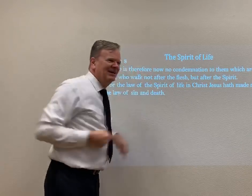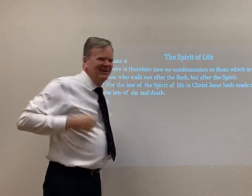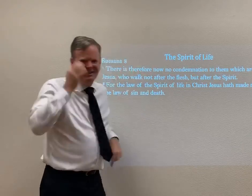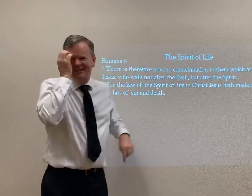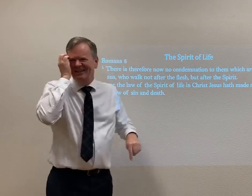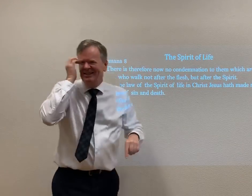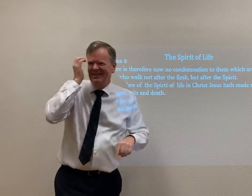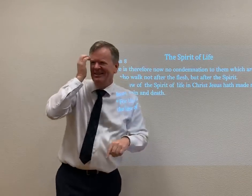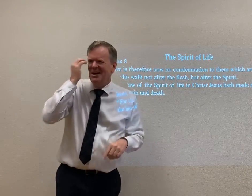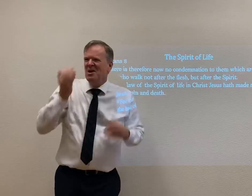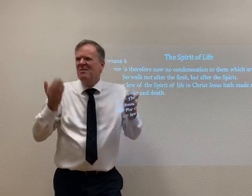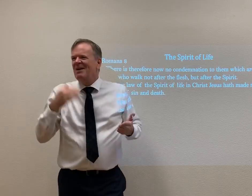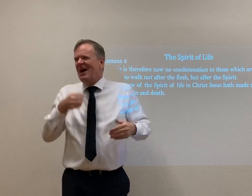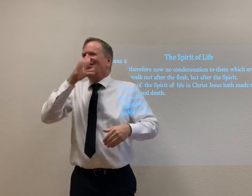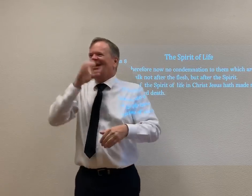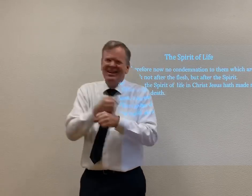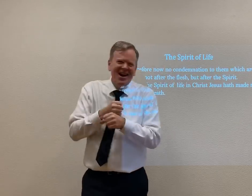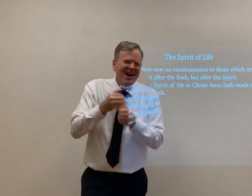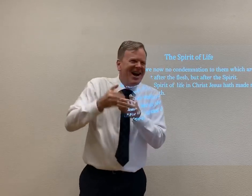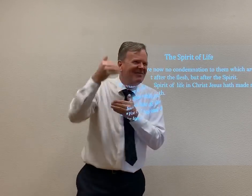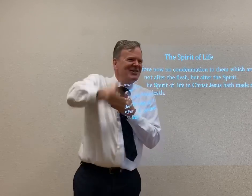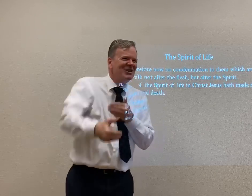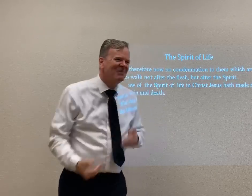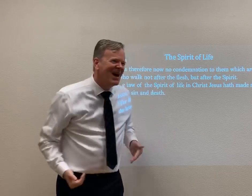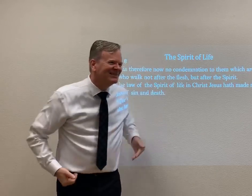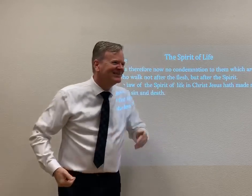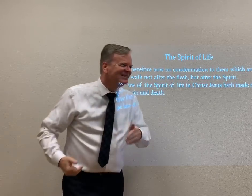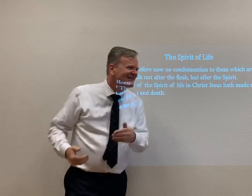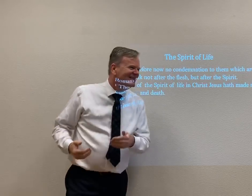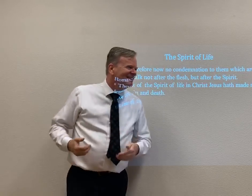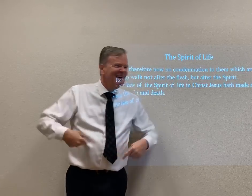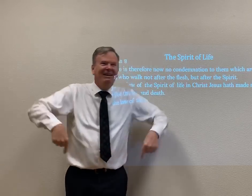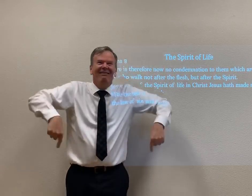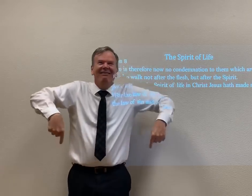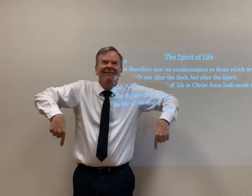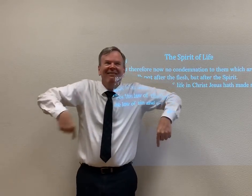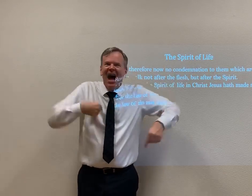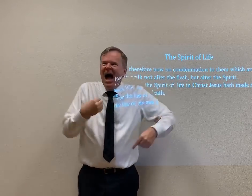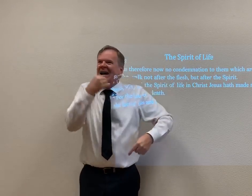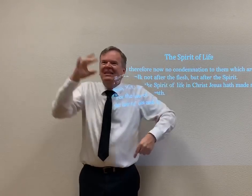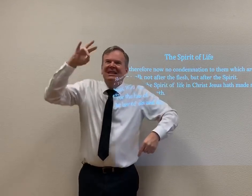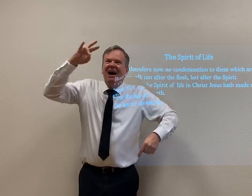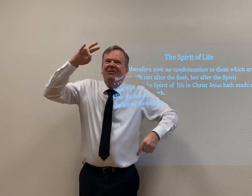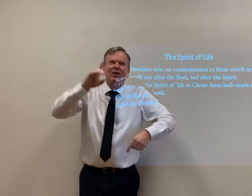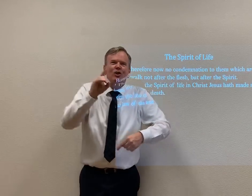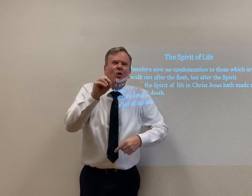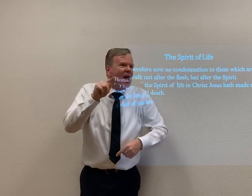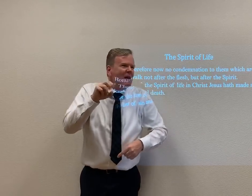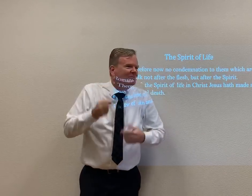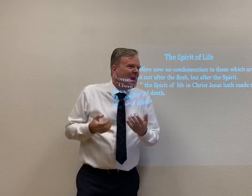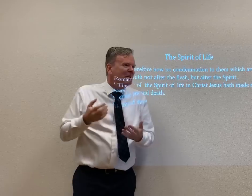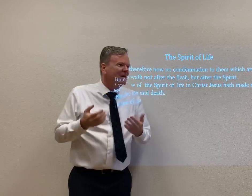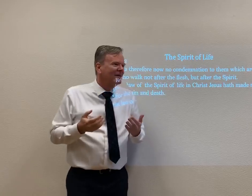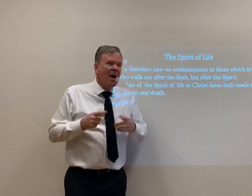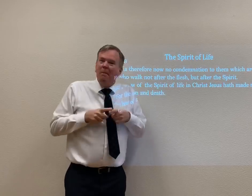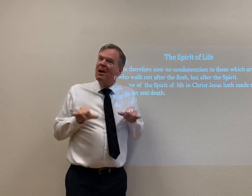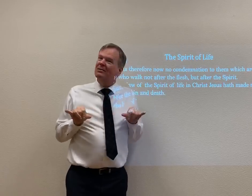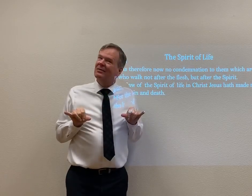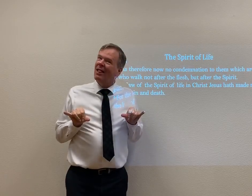Okay, we get back to my... I made me drink too much coffee this morning. I ate 7 donuts. No, I didn't. But